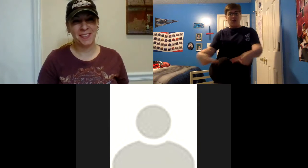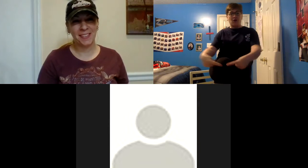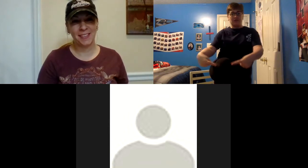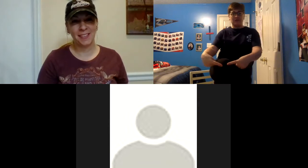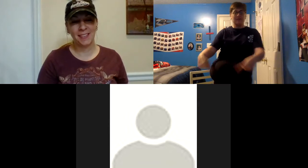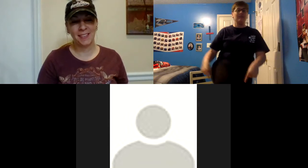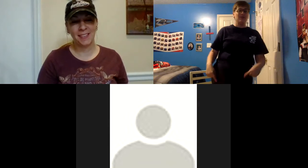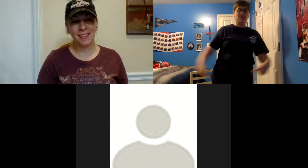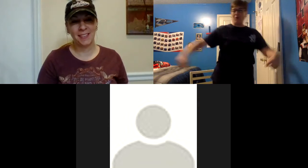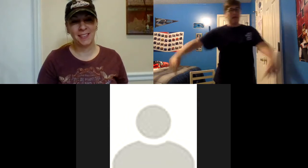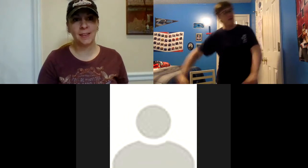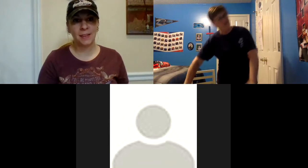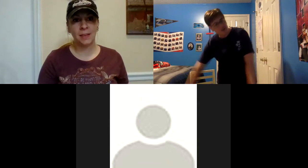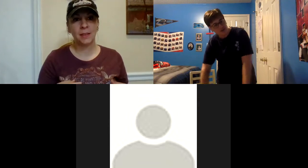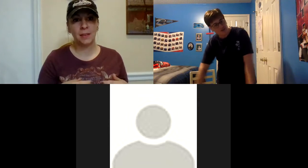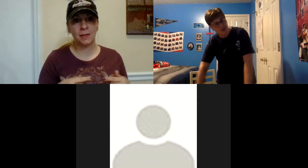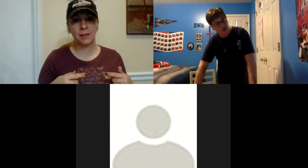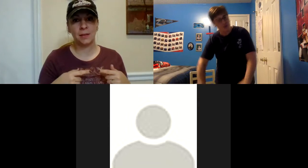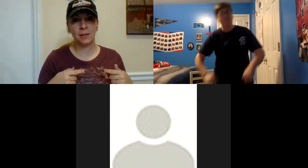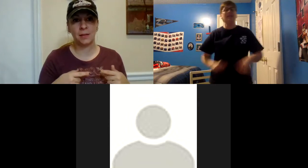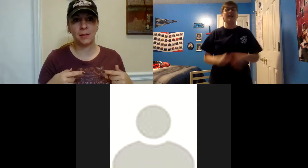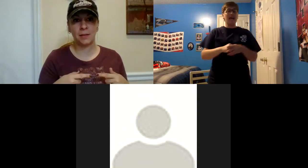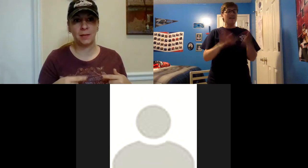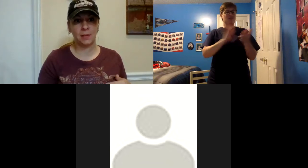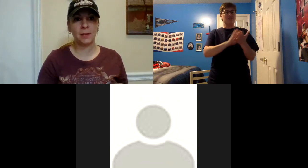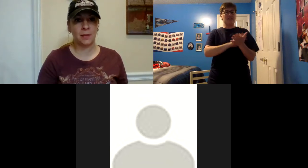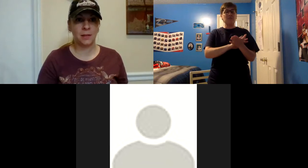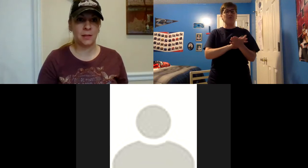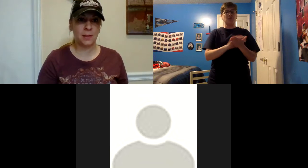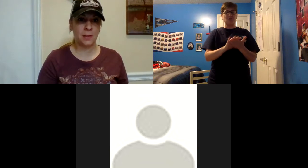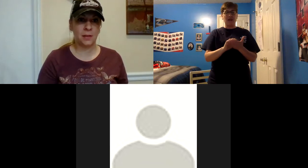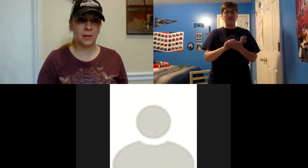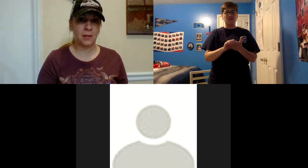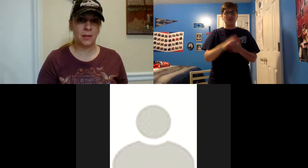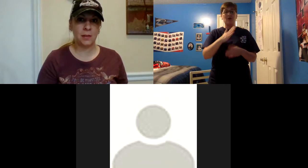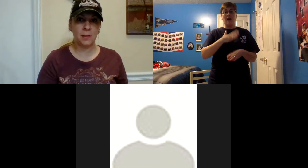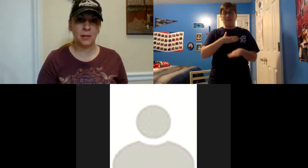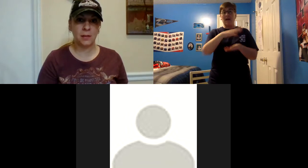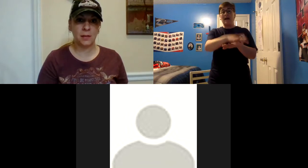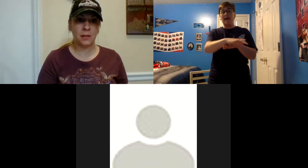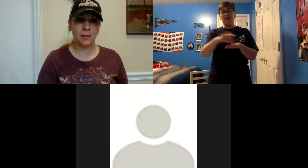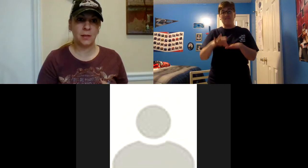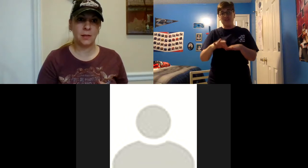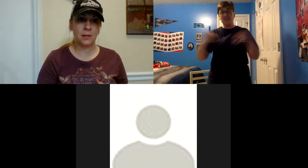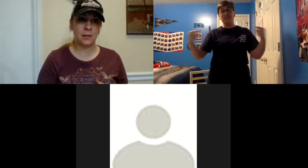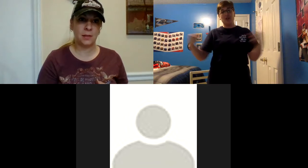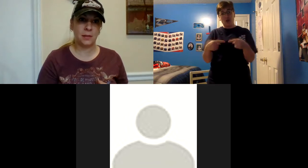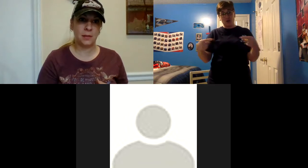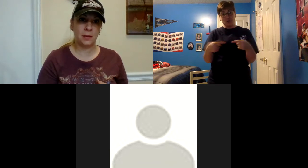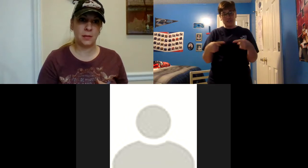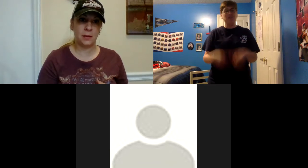knee hurts, you know, you can go all the way down to your foot hurts, and it just keeps you from having to do my